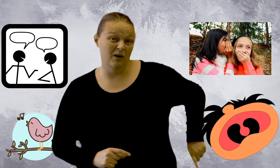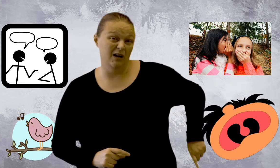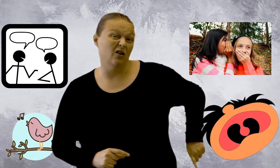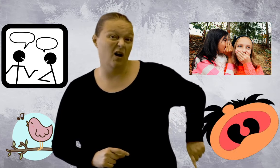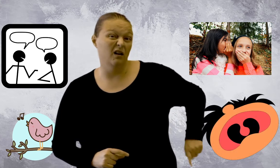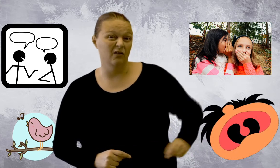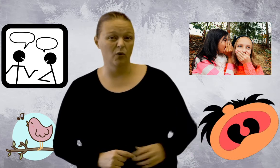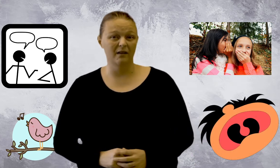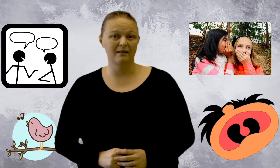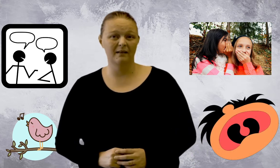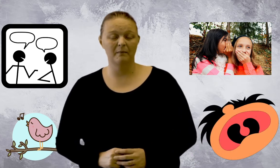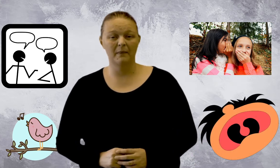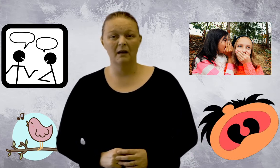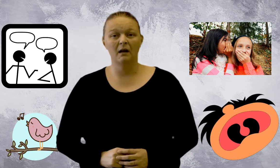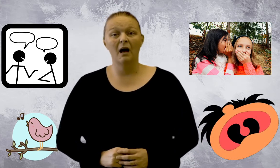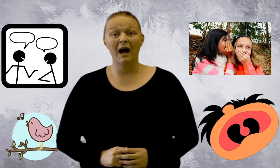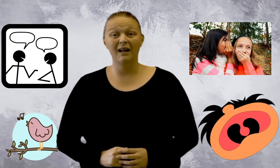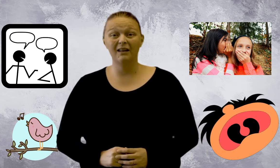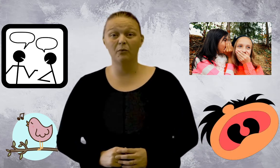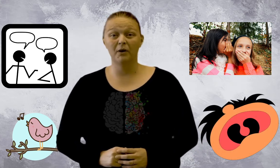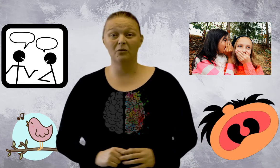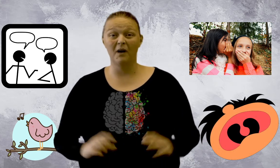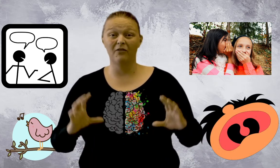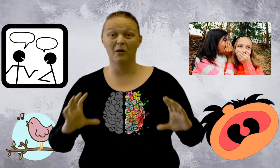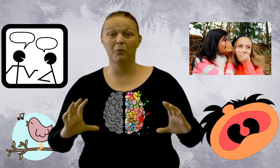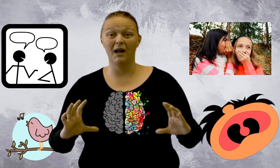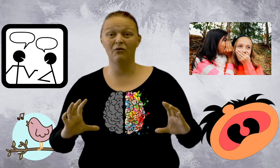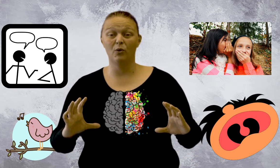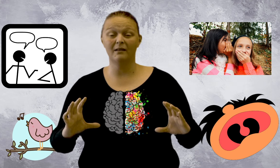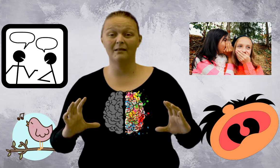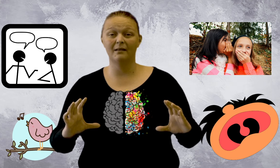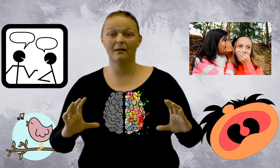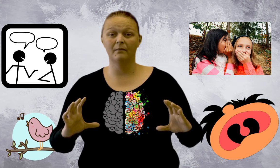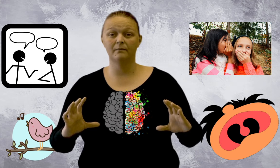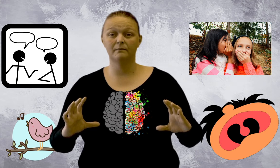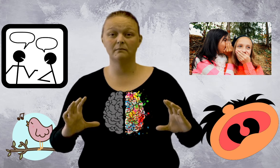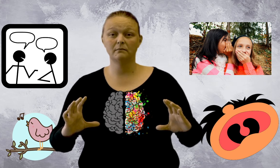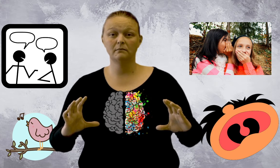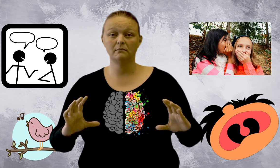or calling voice? I'll even put a spot for our brain voice.